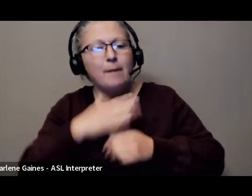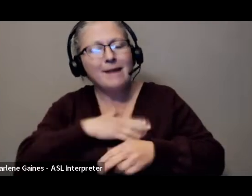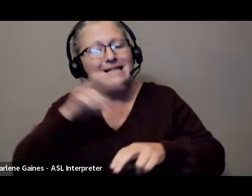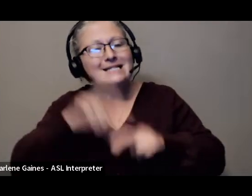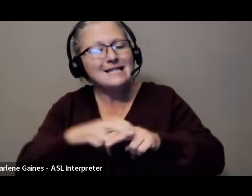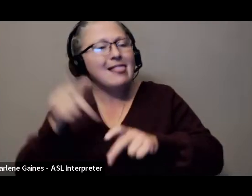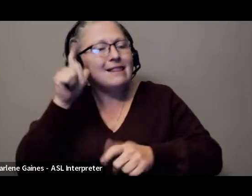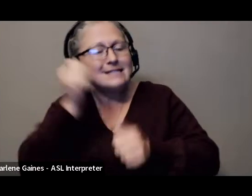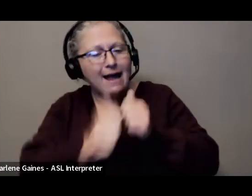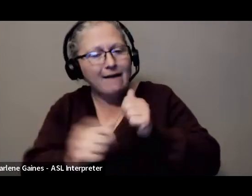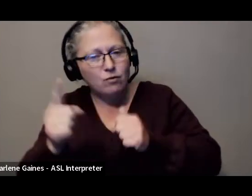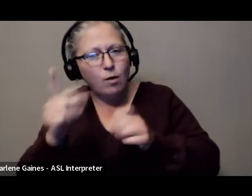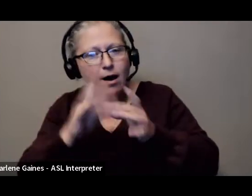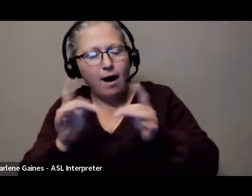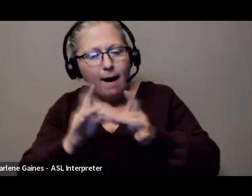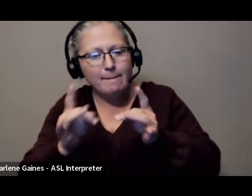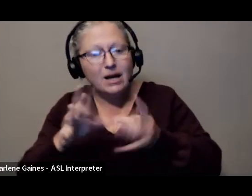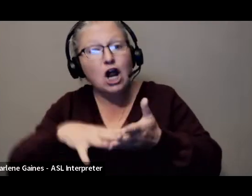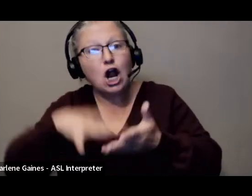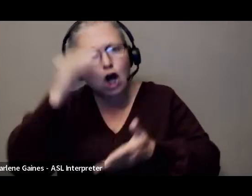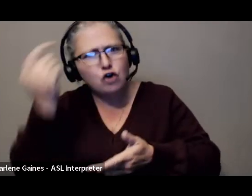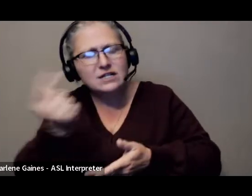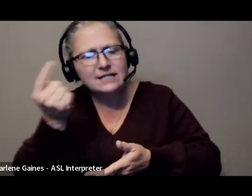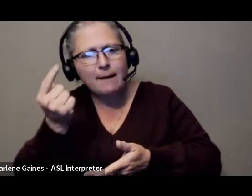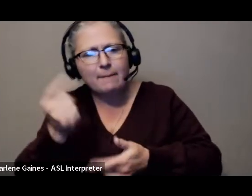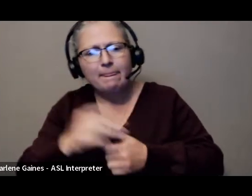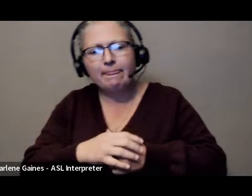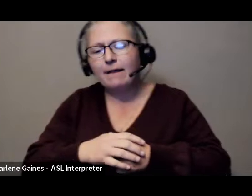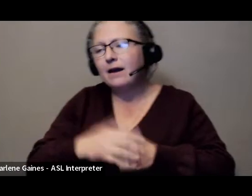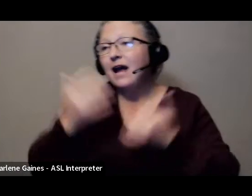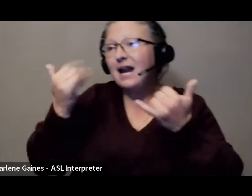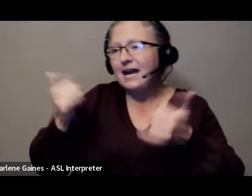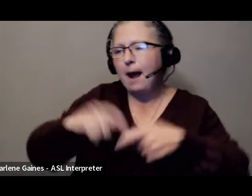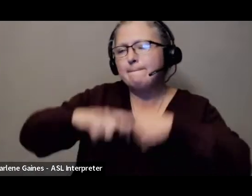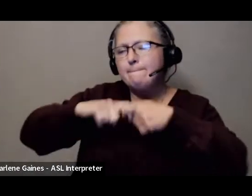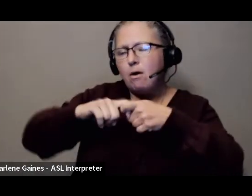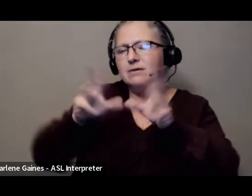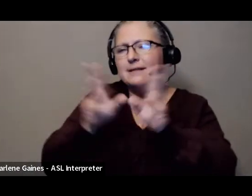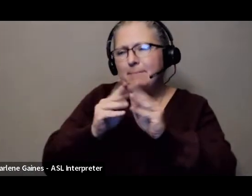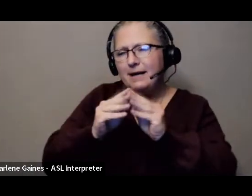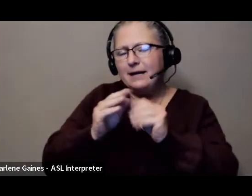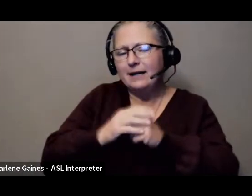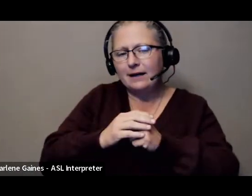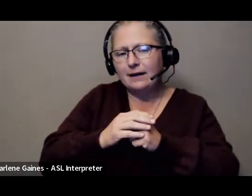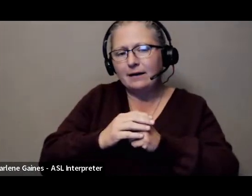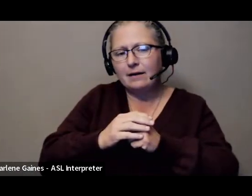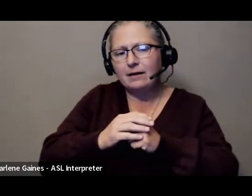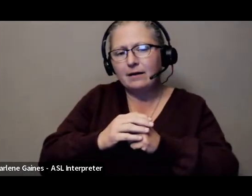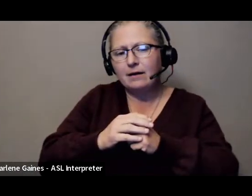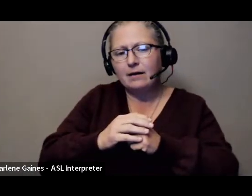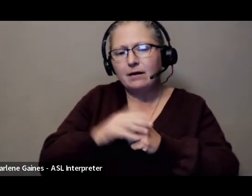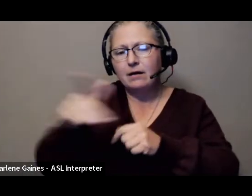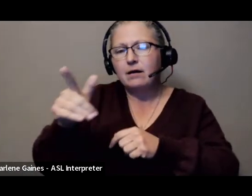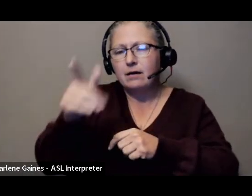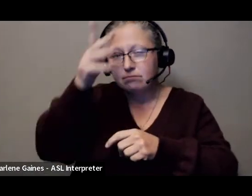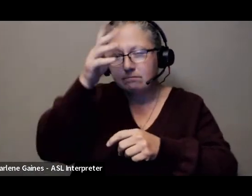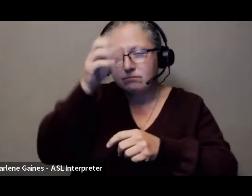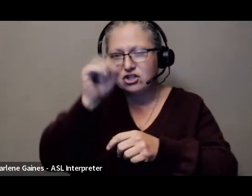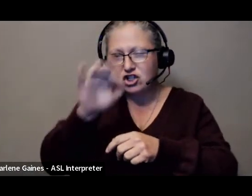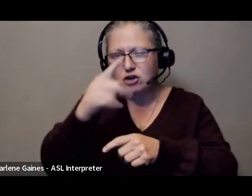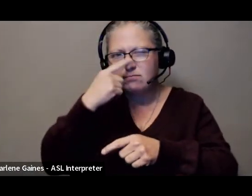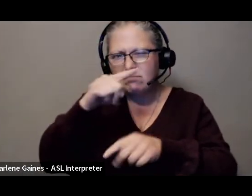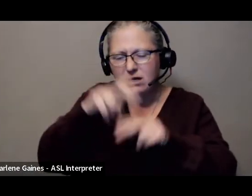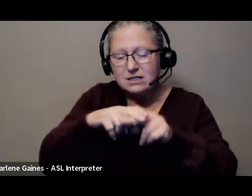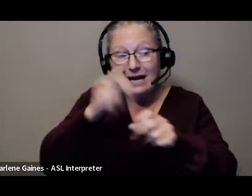order, to everybody and then I else's can do what I comments need to do. and learn something. Okay, we're going to pause the meeting. So, sir, if you could take a seat. Can I